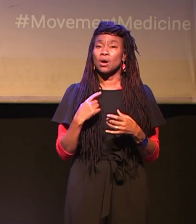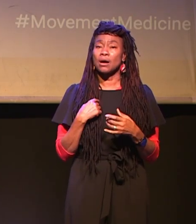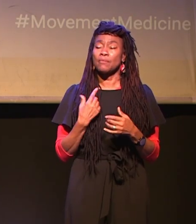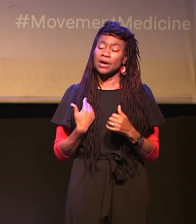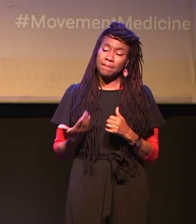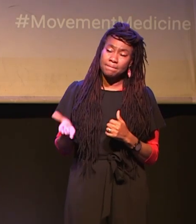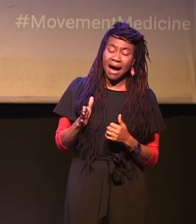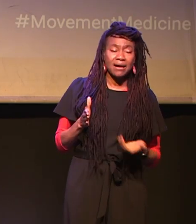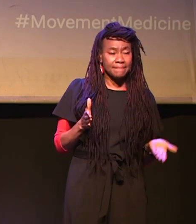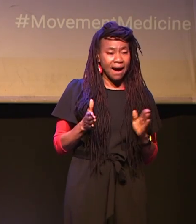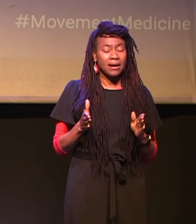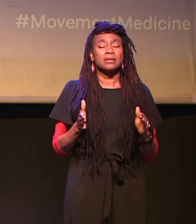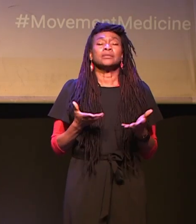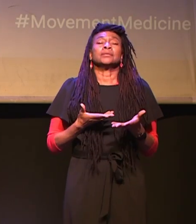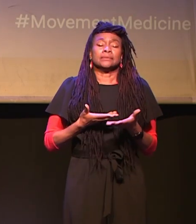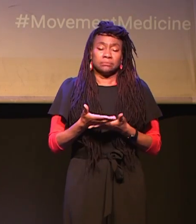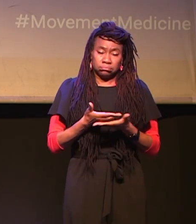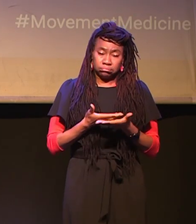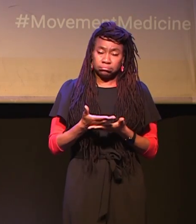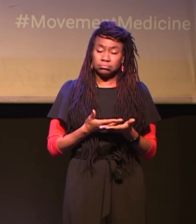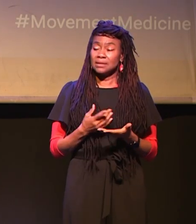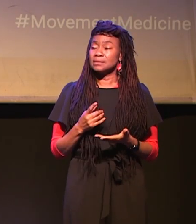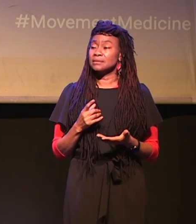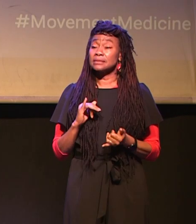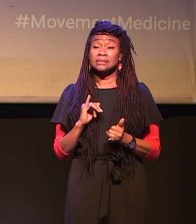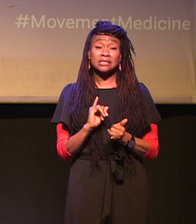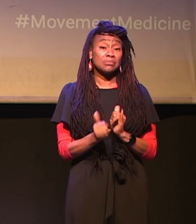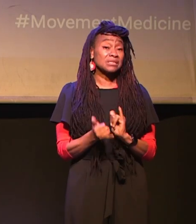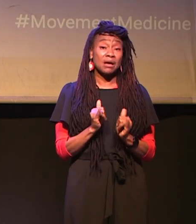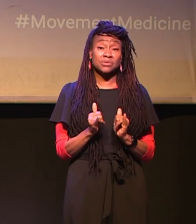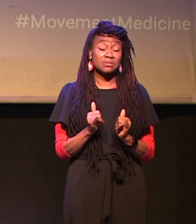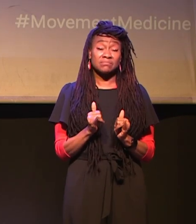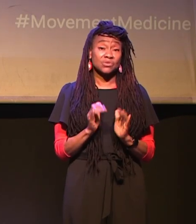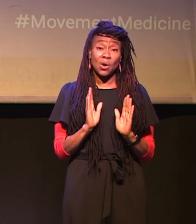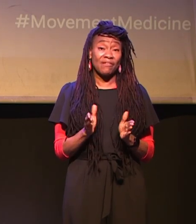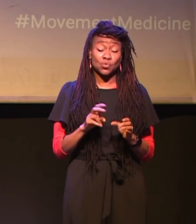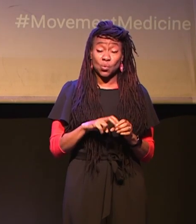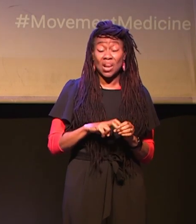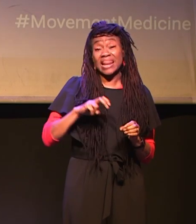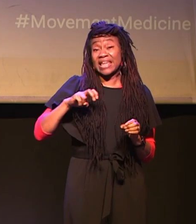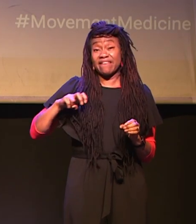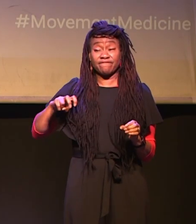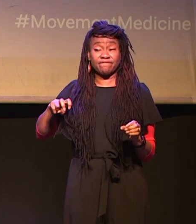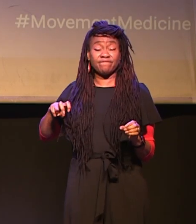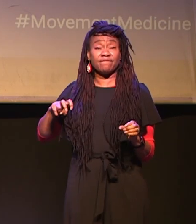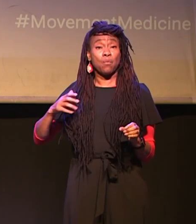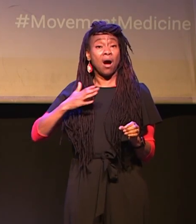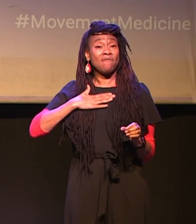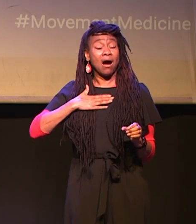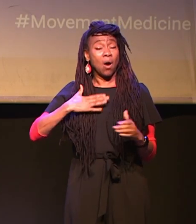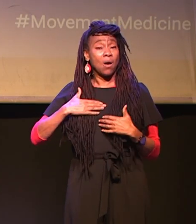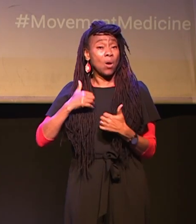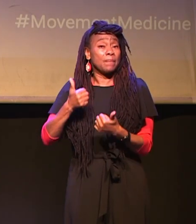we come back, and I think and sometimes people have to leave. Sometimes we've got to leave for a well-being. Sometimes we've got to